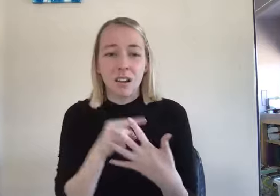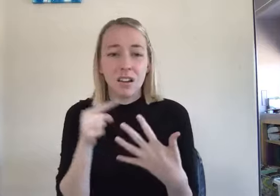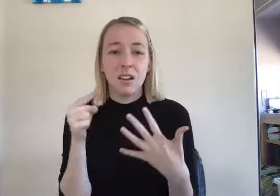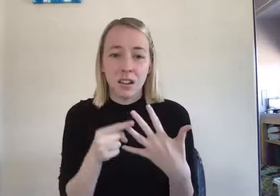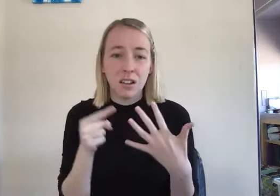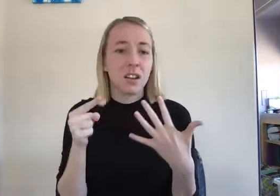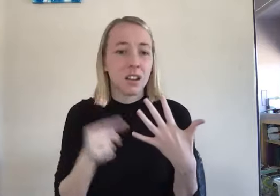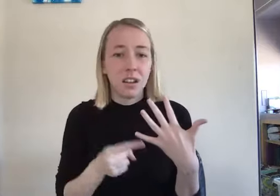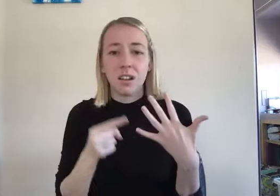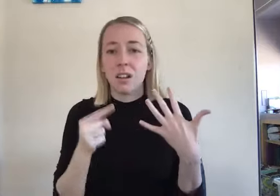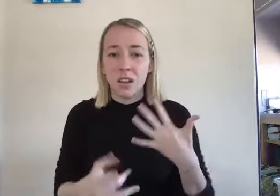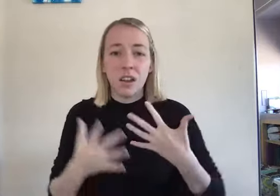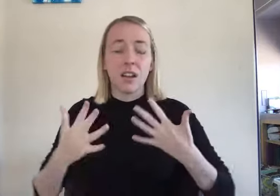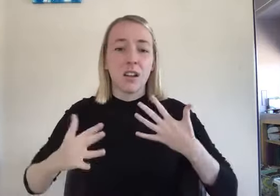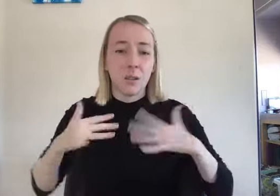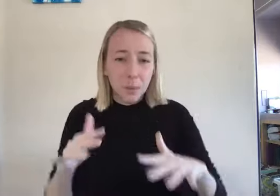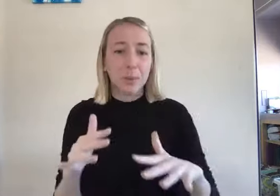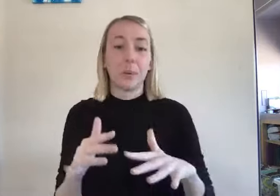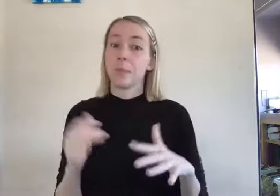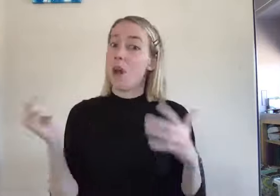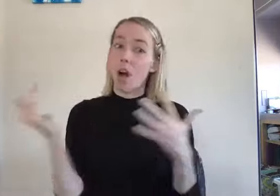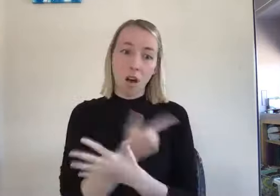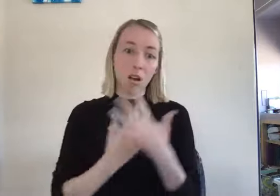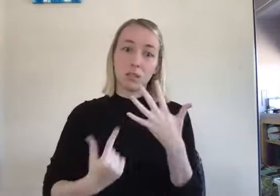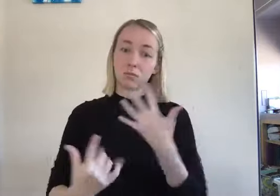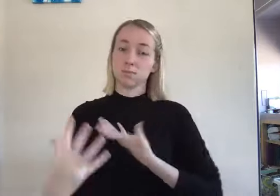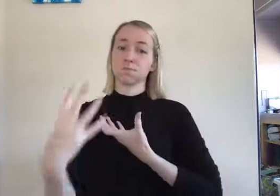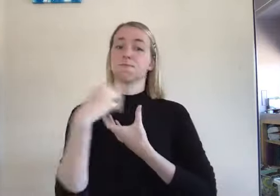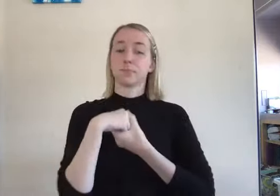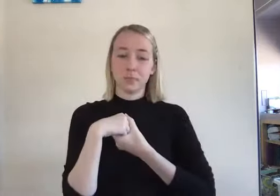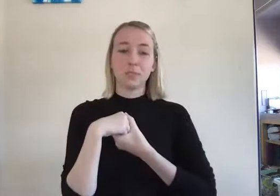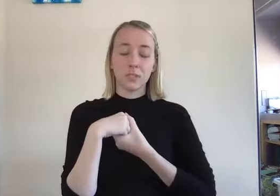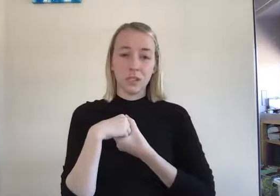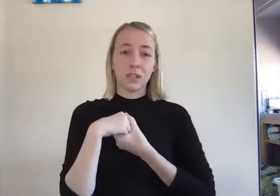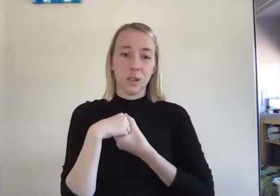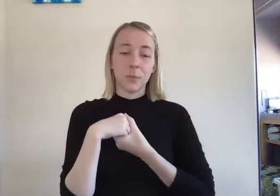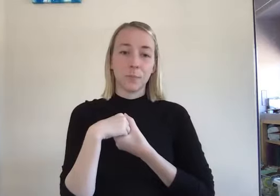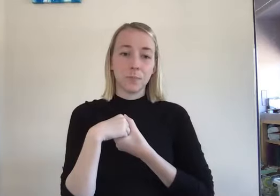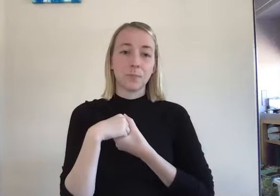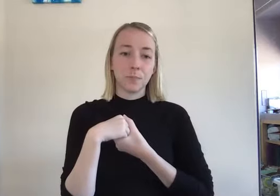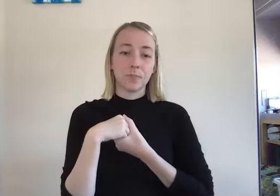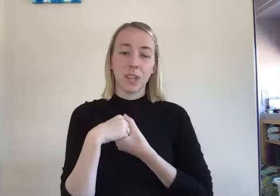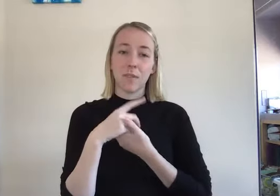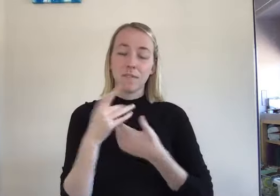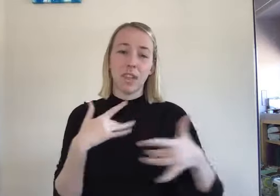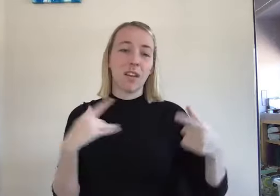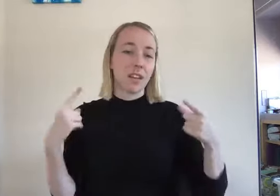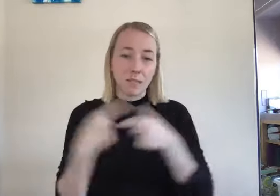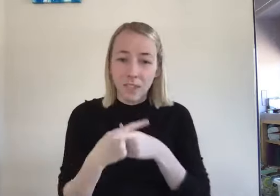with anxiety. I'm filled with, all those things that our book or a